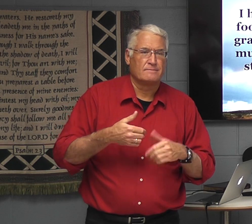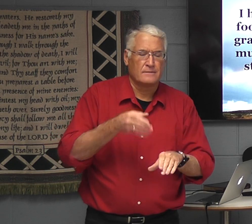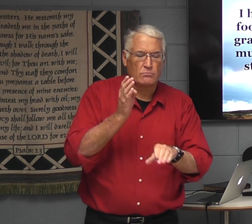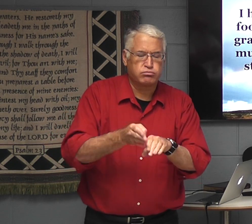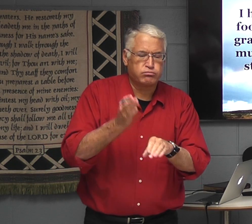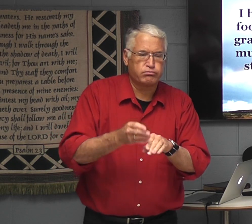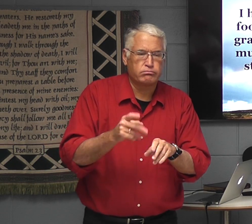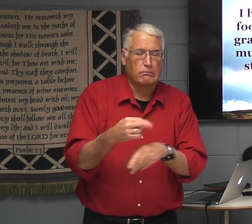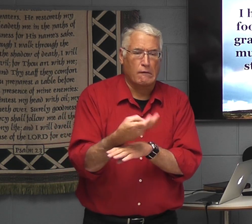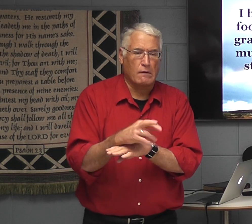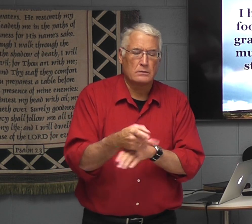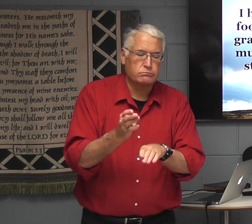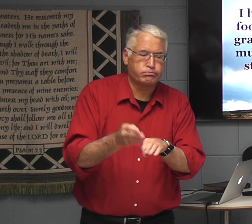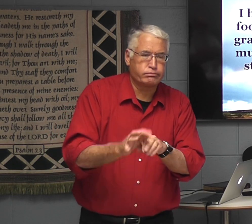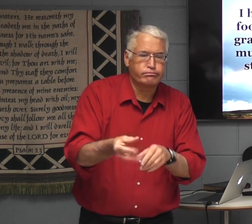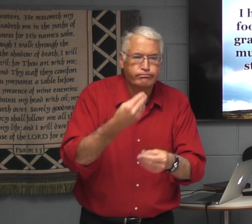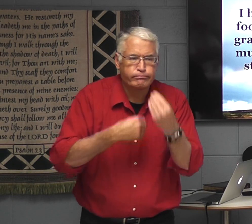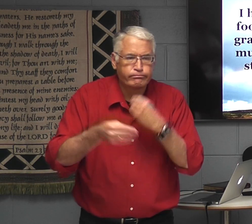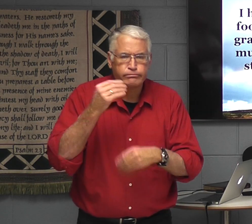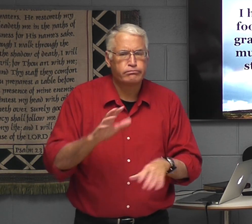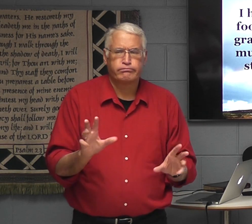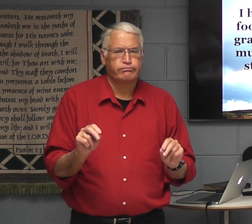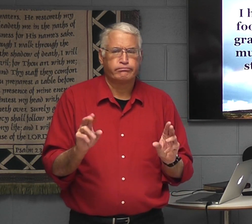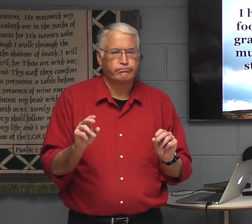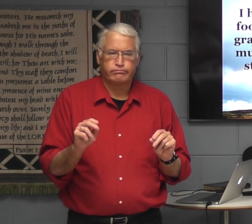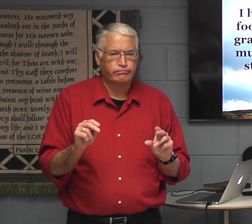It just means you can't eat an animal that's still alive.